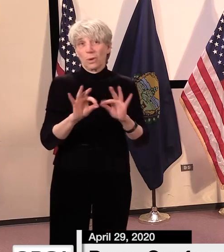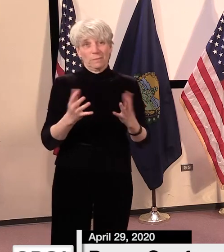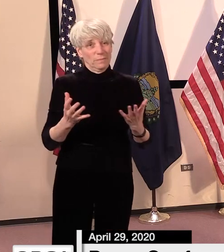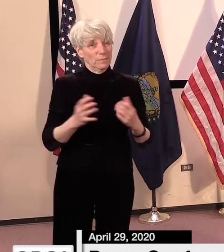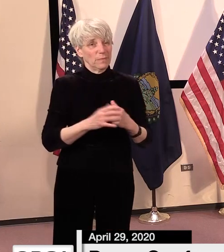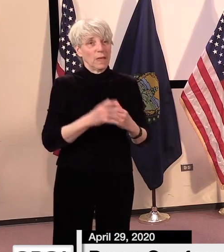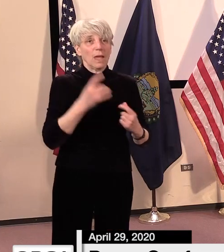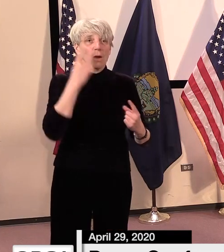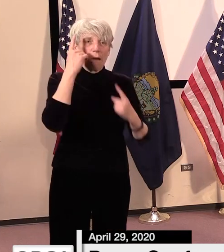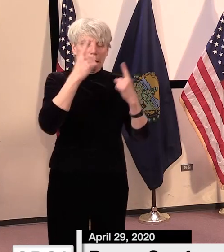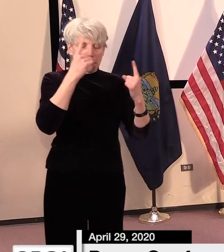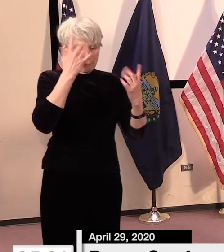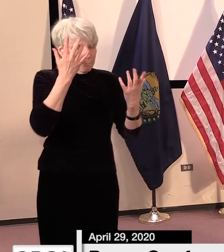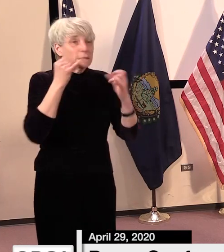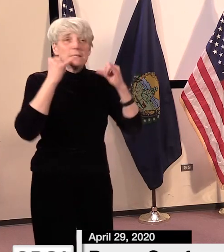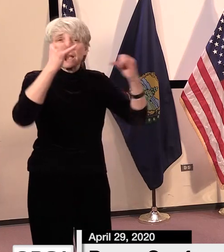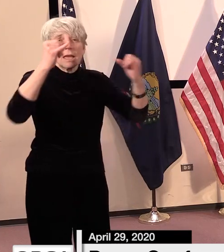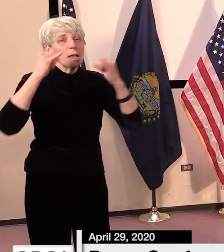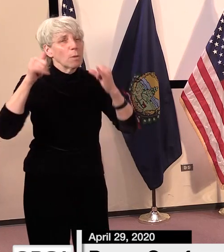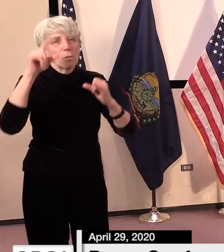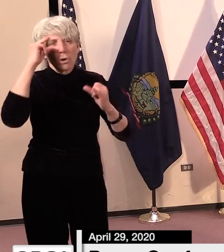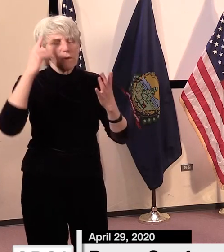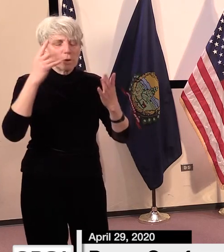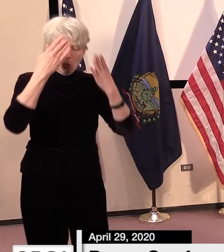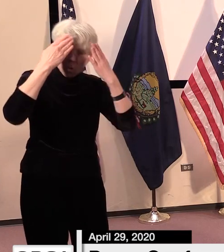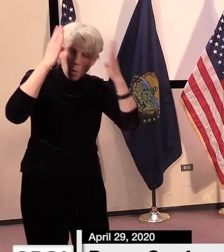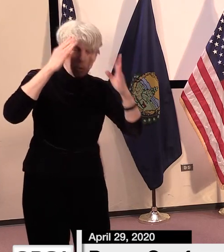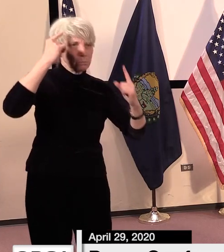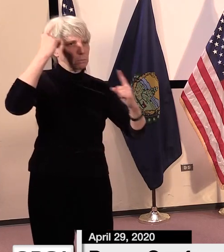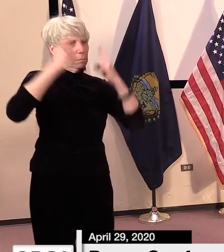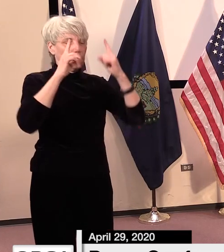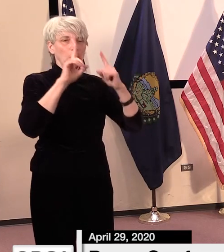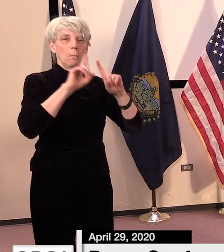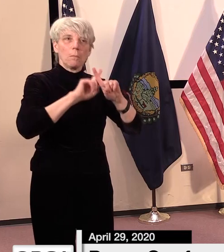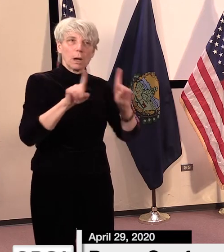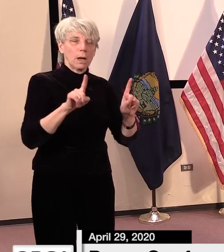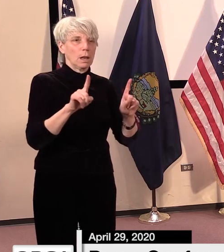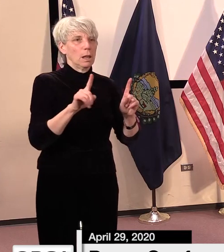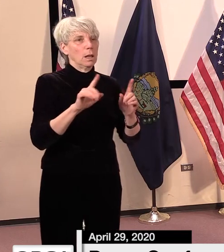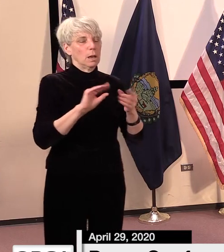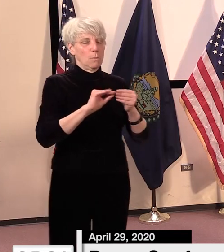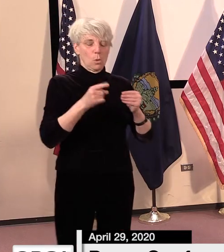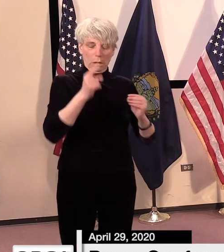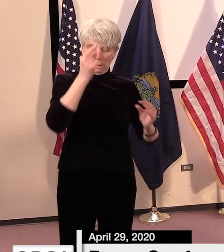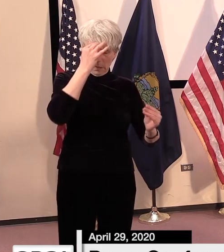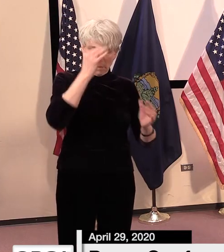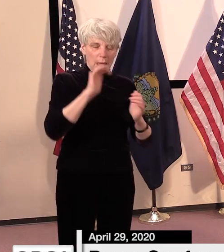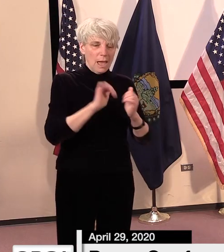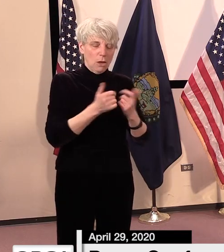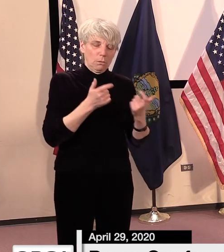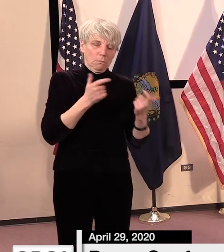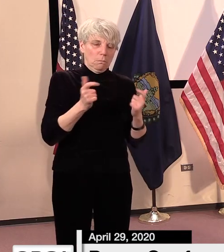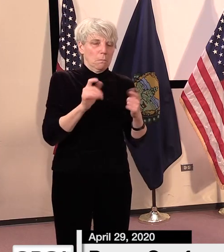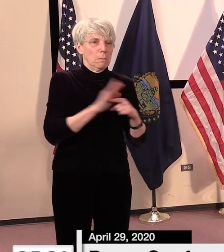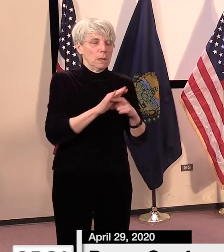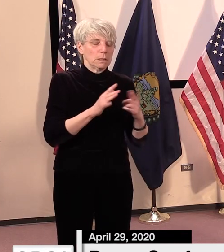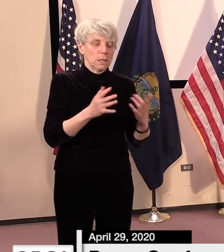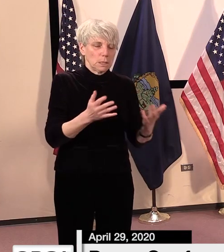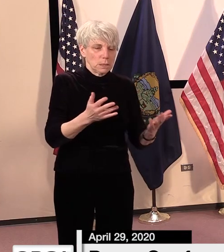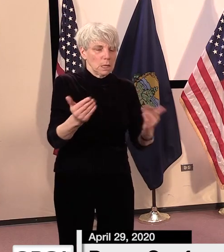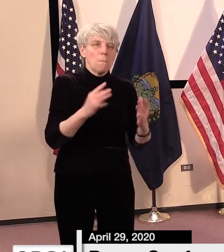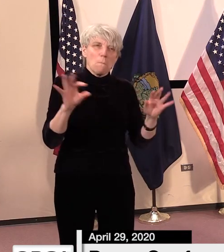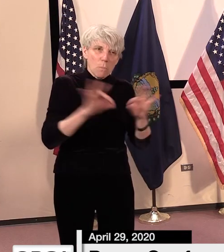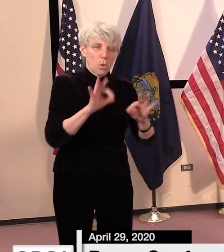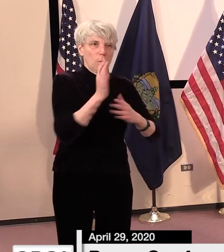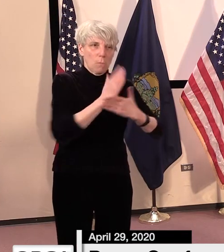all the above as well, but our focus really is on the major sectors and how do we get those back going again. If I could follow